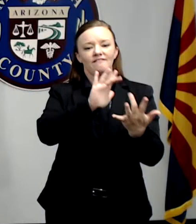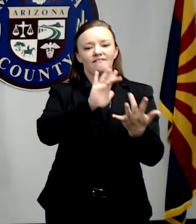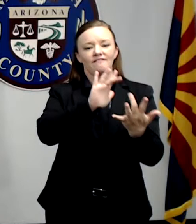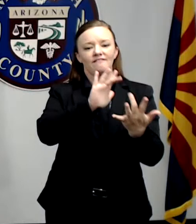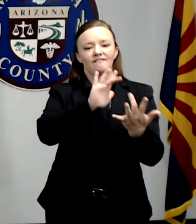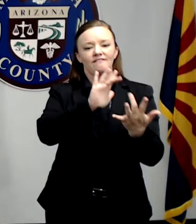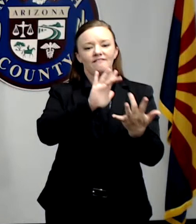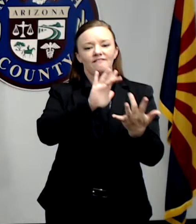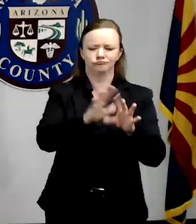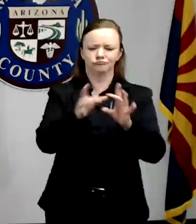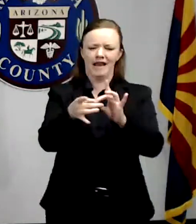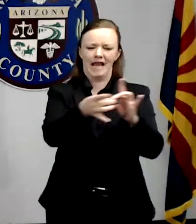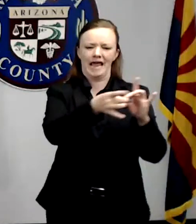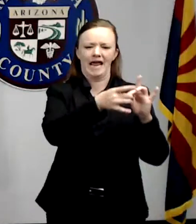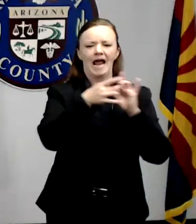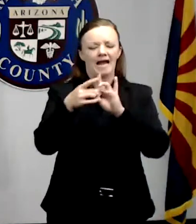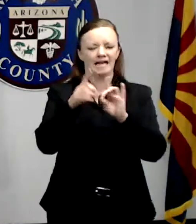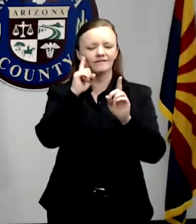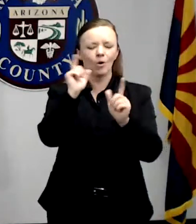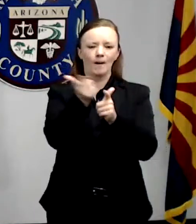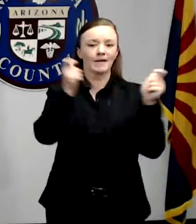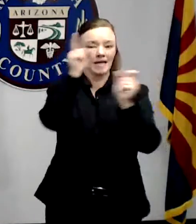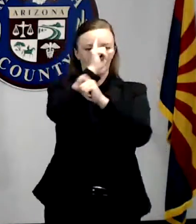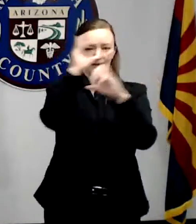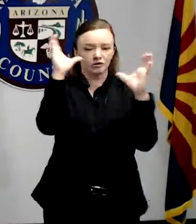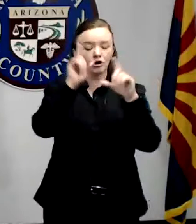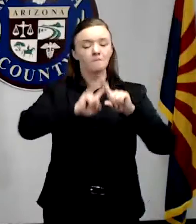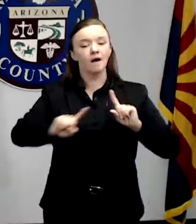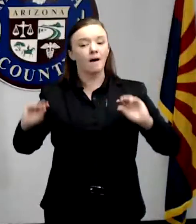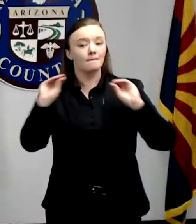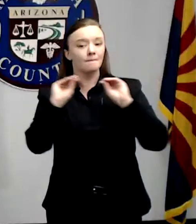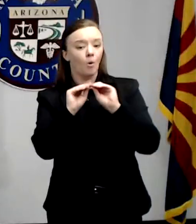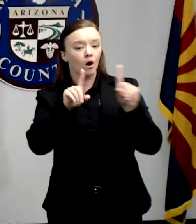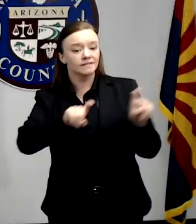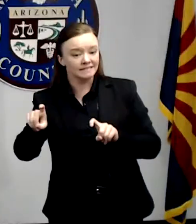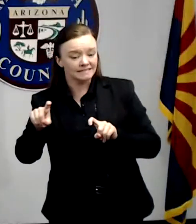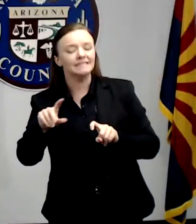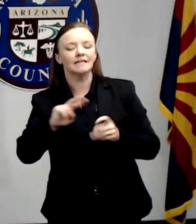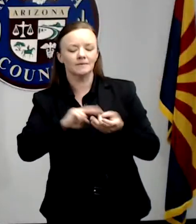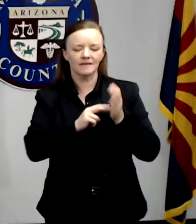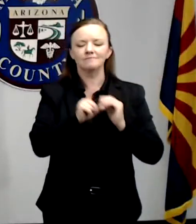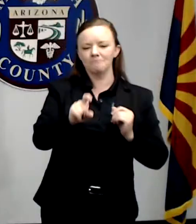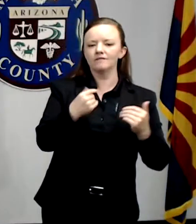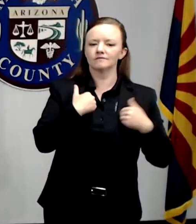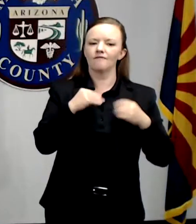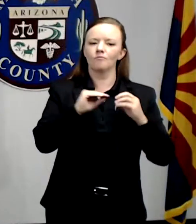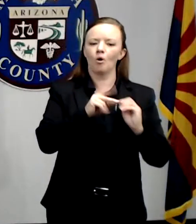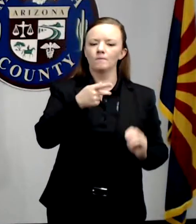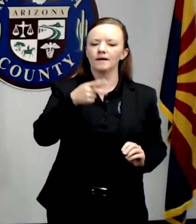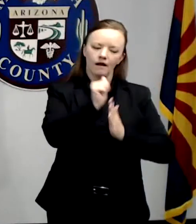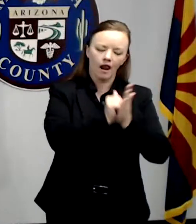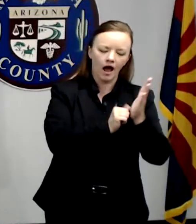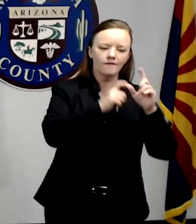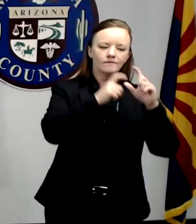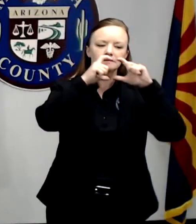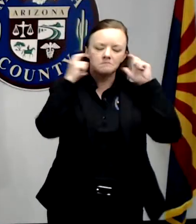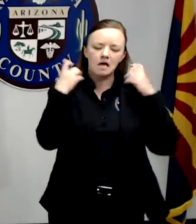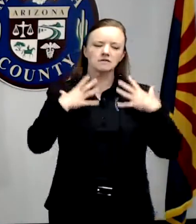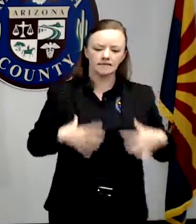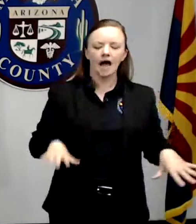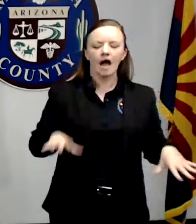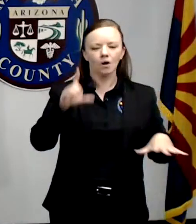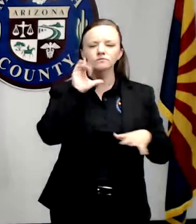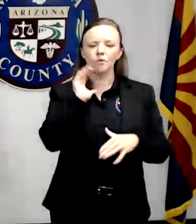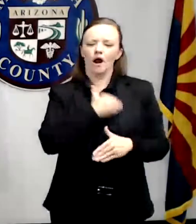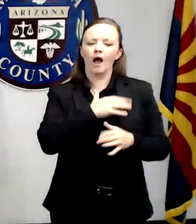for a big picture, but in order to do more testing, you have to have personal protective equipment for the healthcare providers in